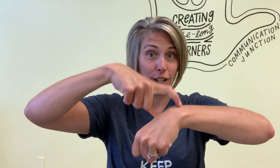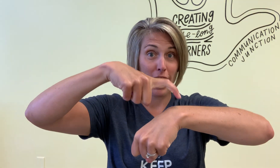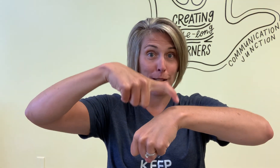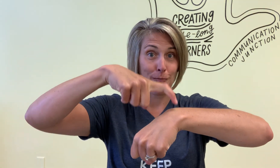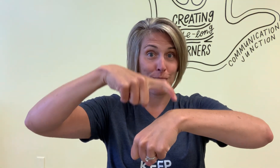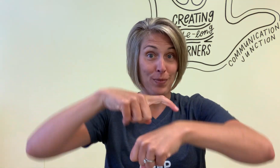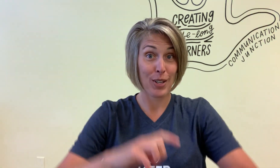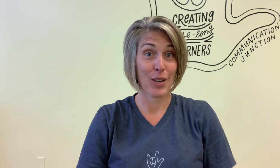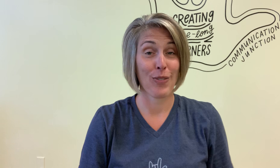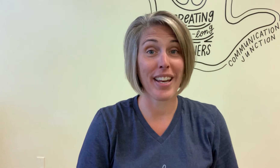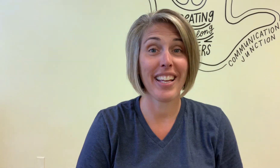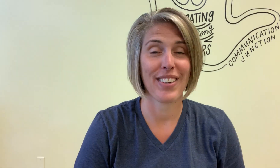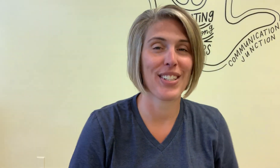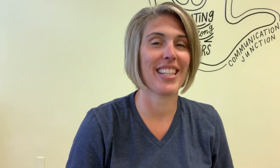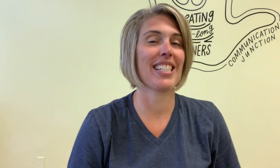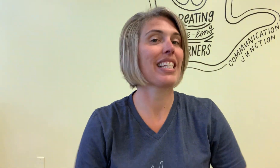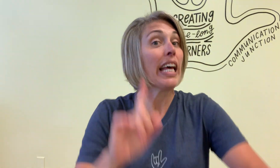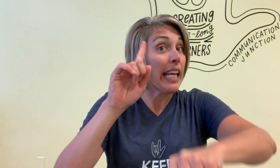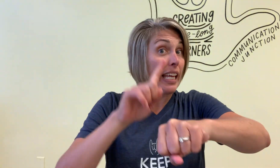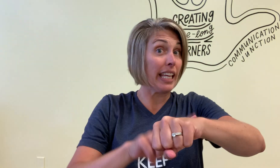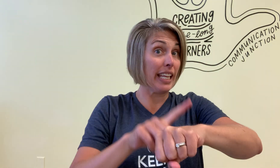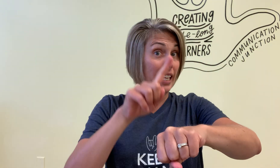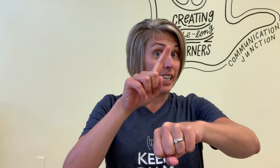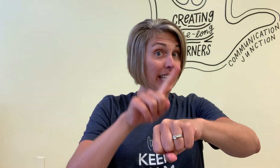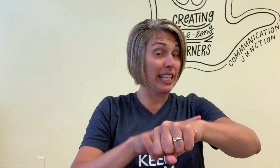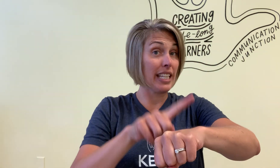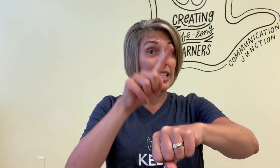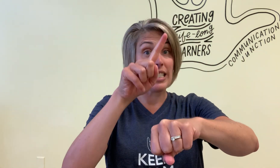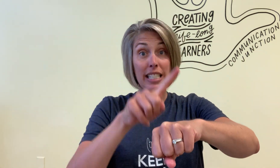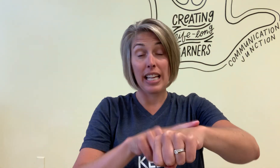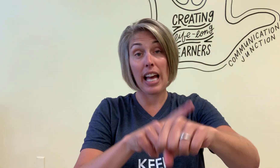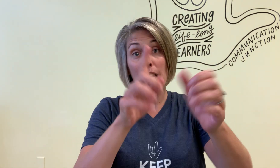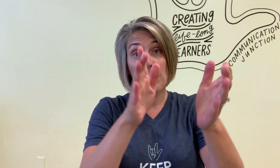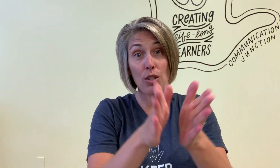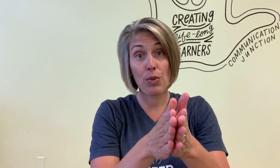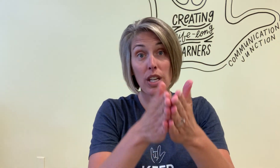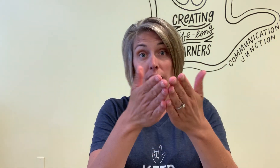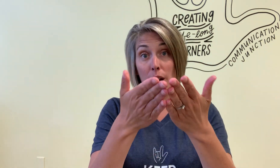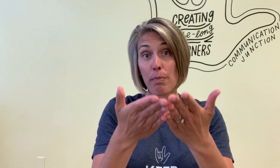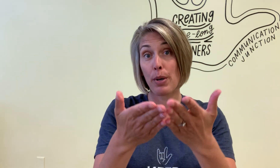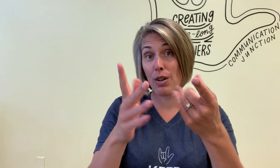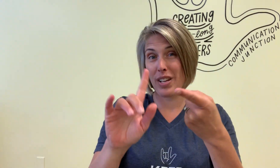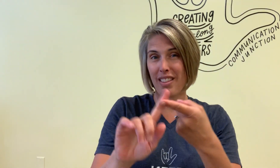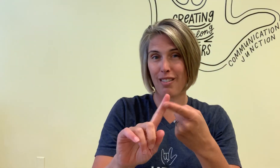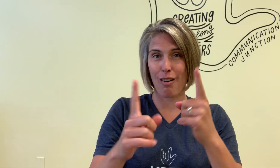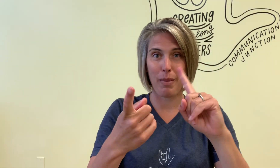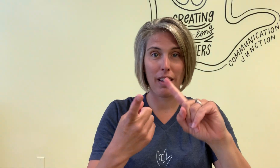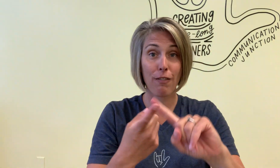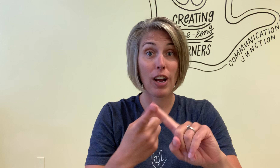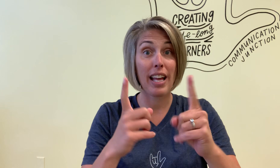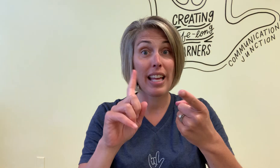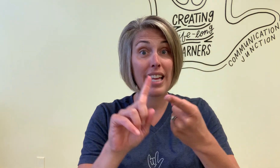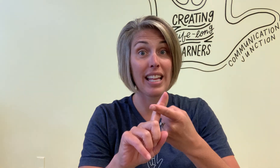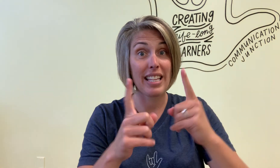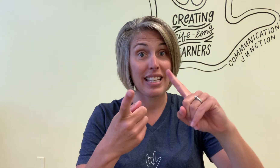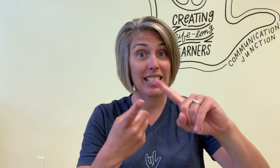time. Ready? It goes like this. It is time to read a book with all my